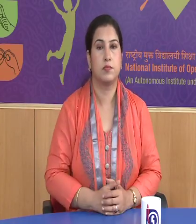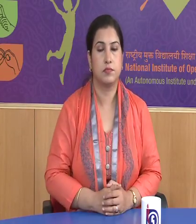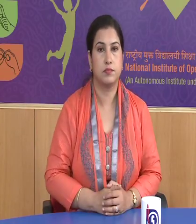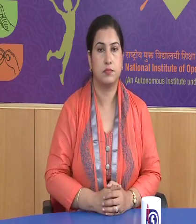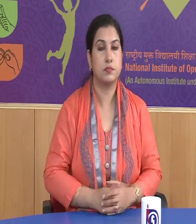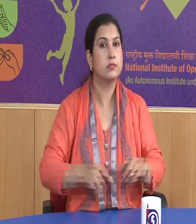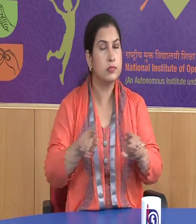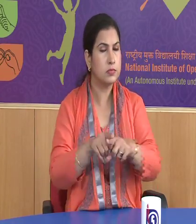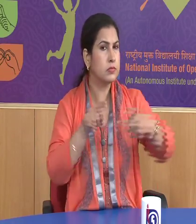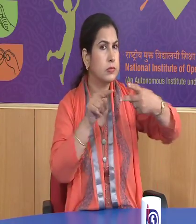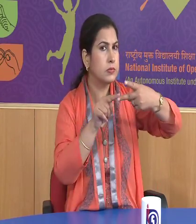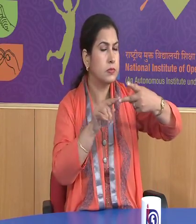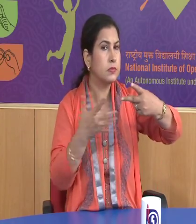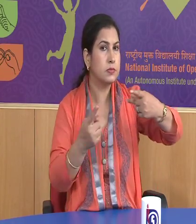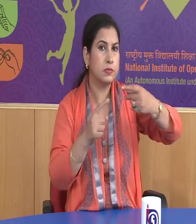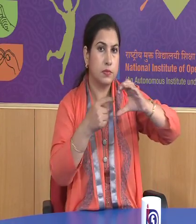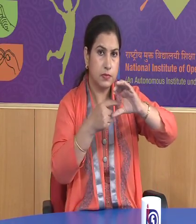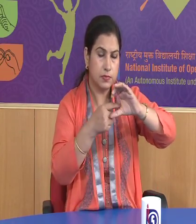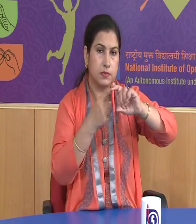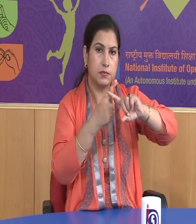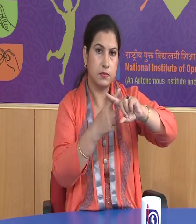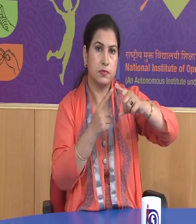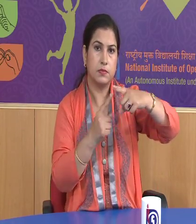and second is external dangers.